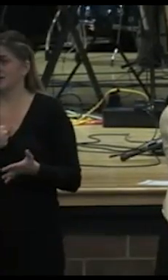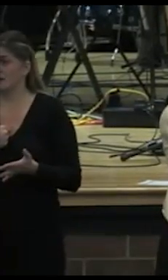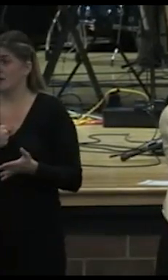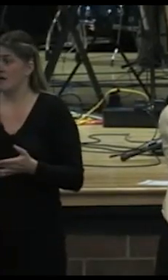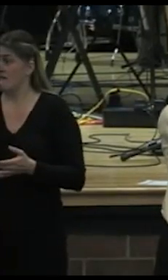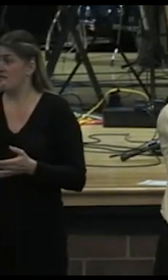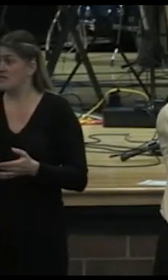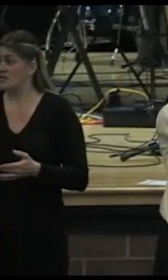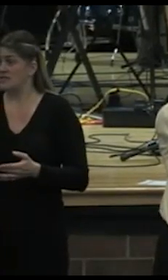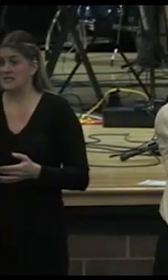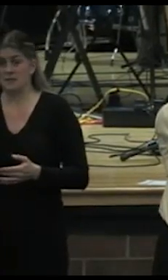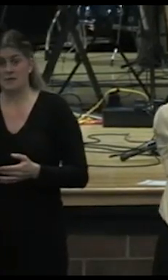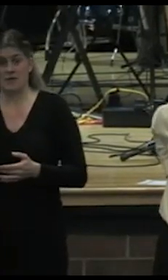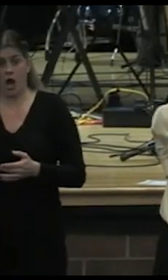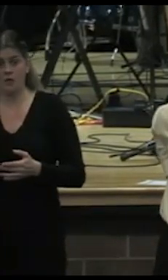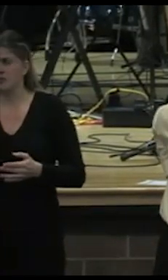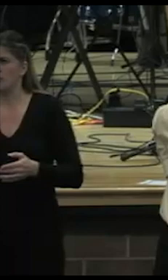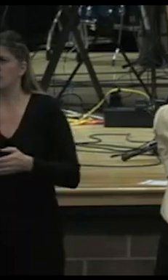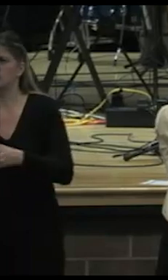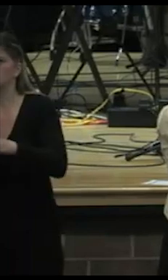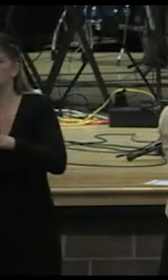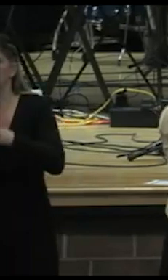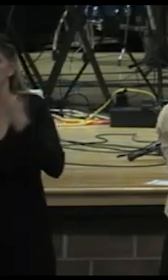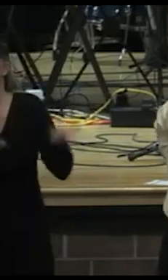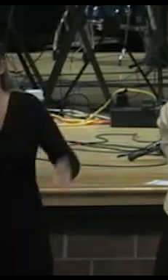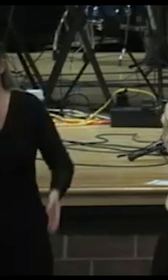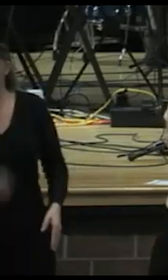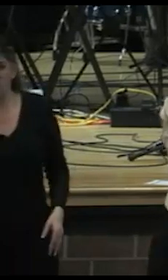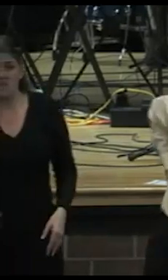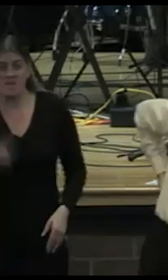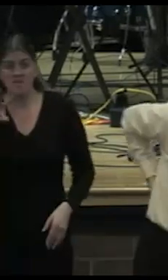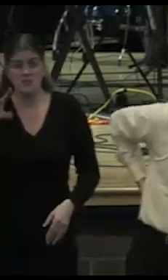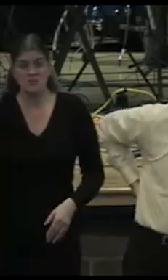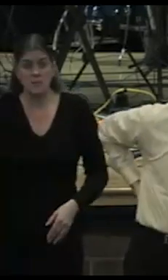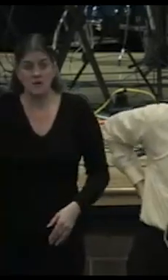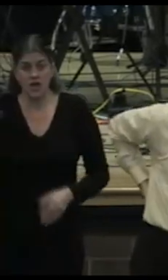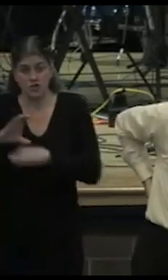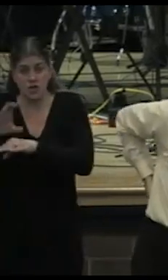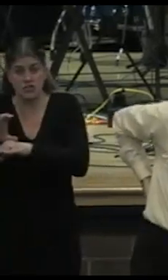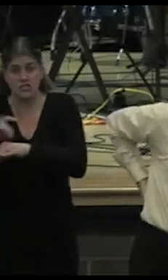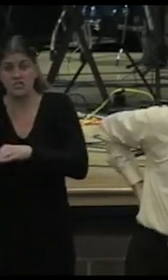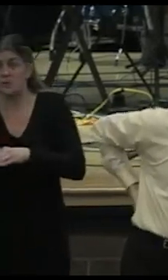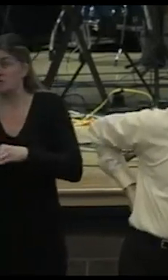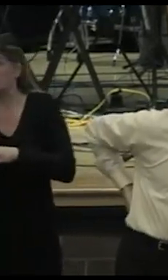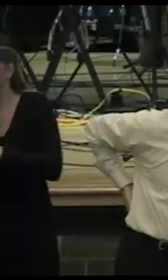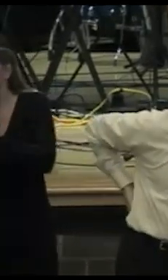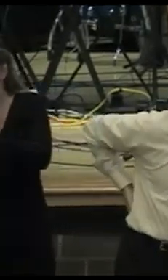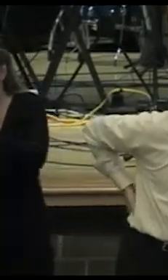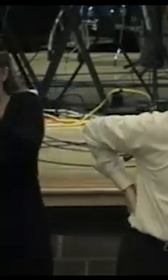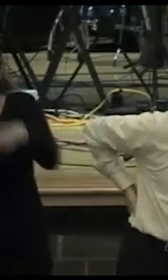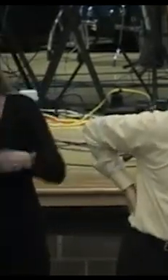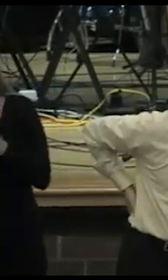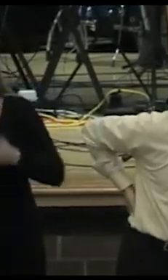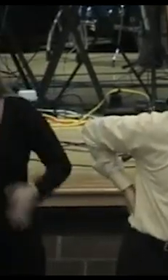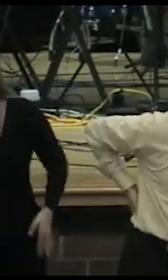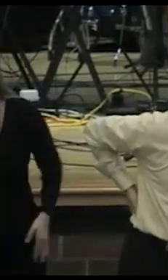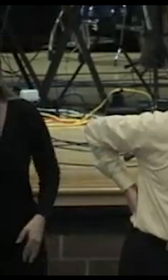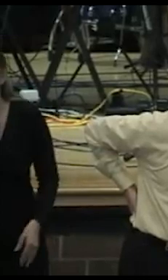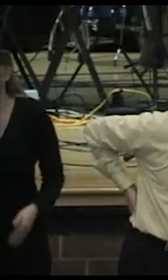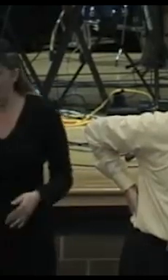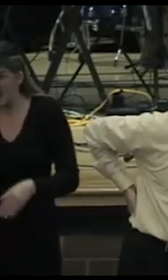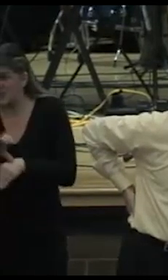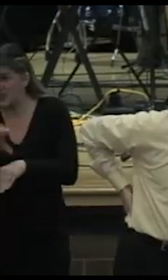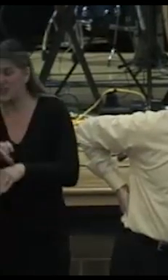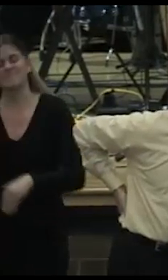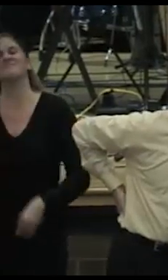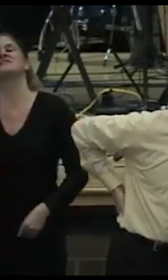Victory Assembly of God, somebody from your church brought me over dinner. Victory Assembly of God, somebody from your church came over and prayed for me. Victory Assembly